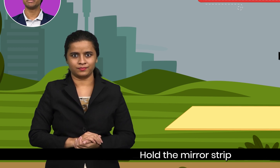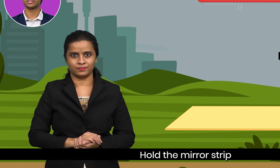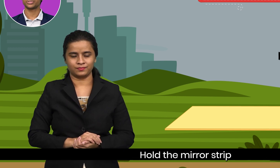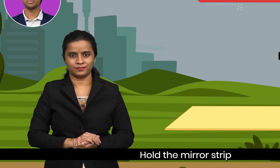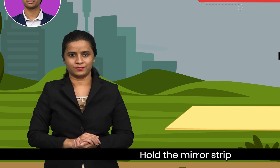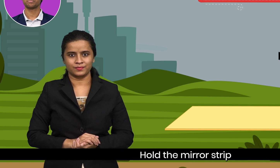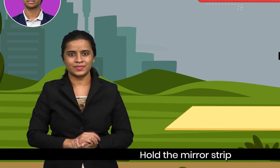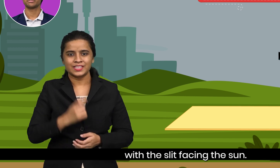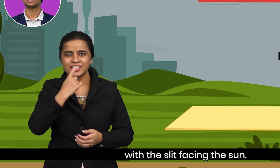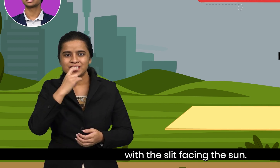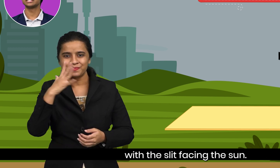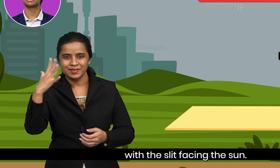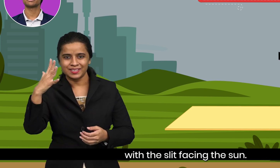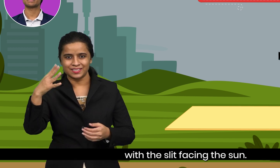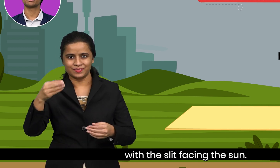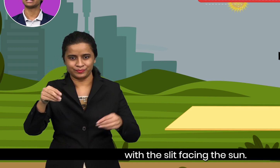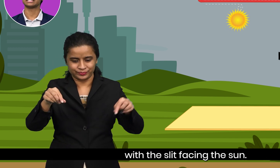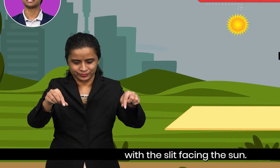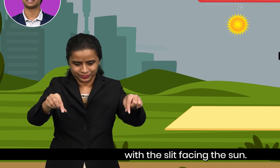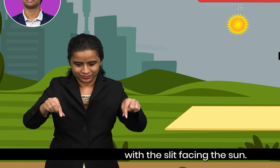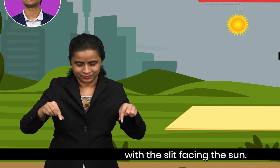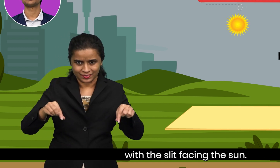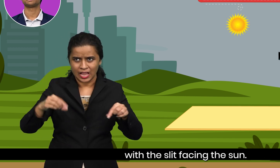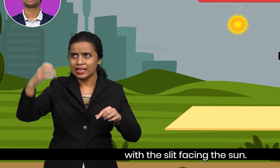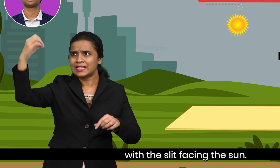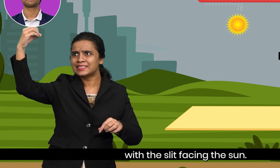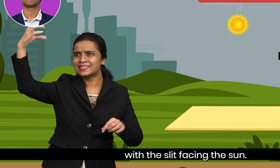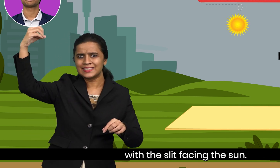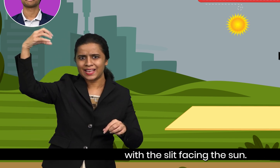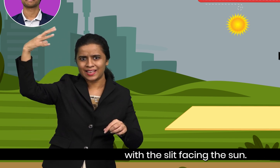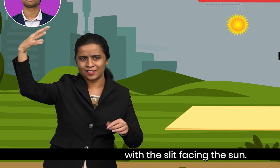Hold the mirror strip with the slit facing the sun.